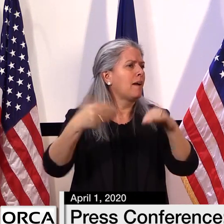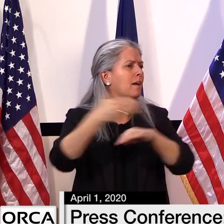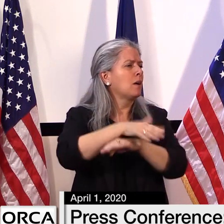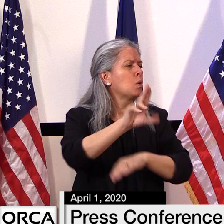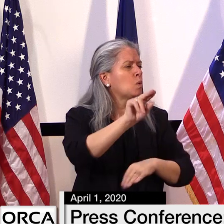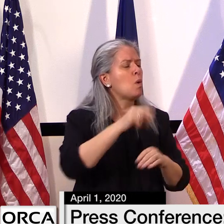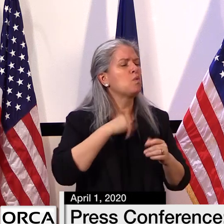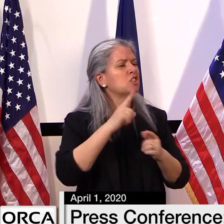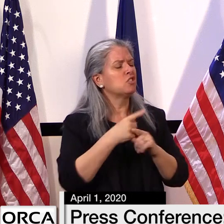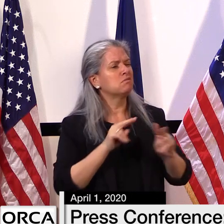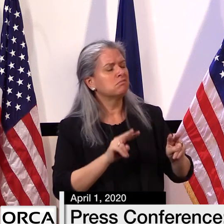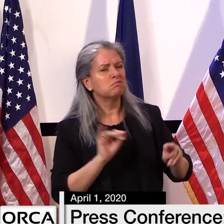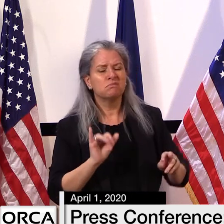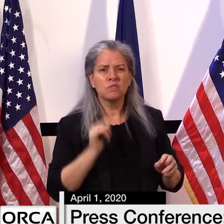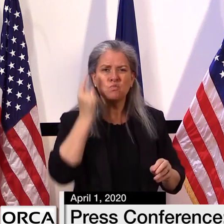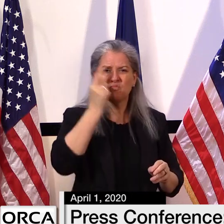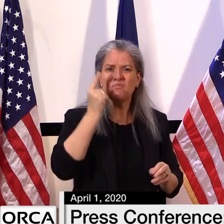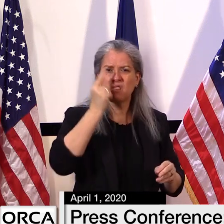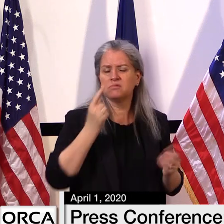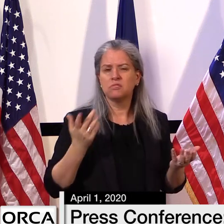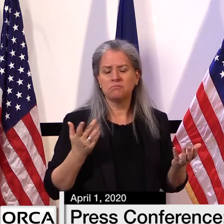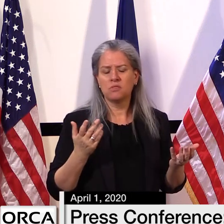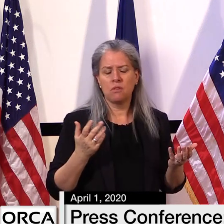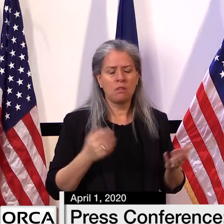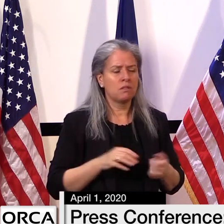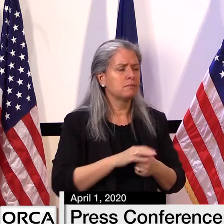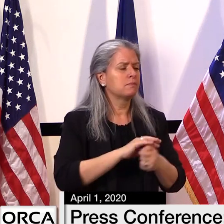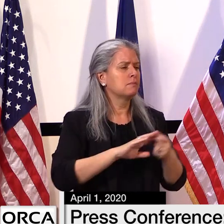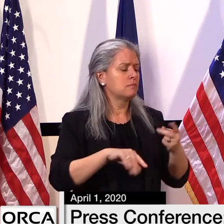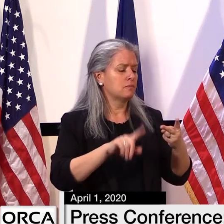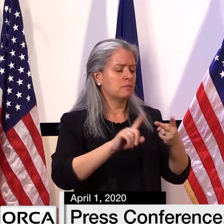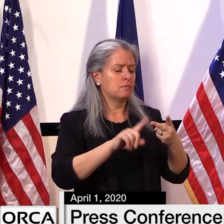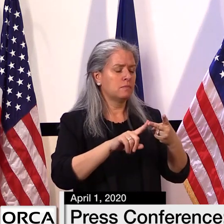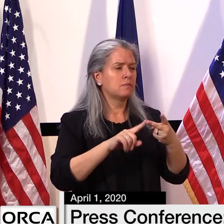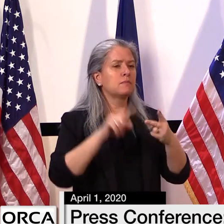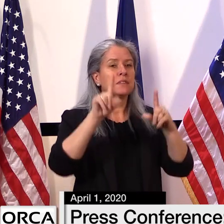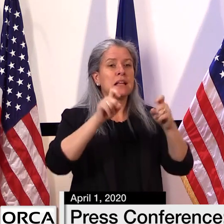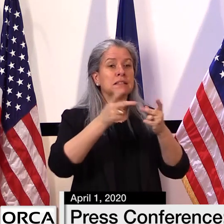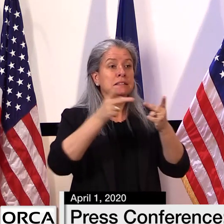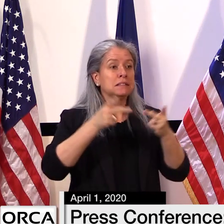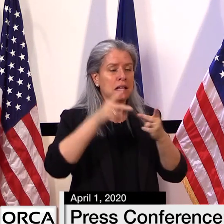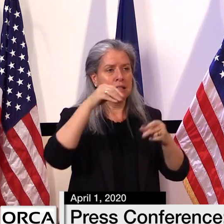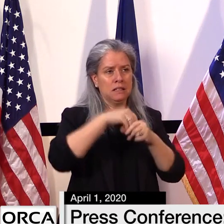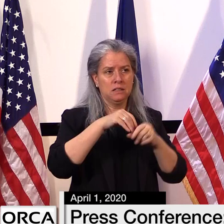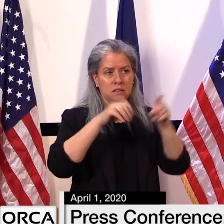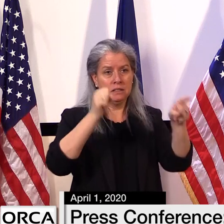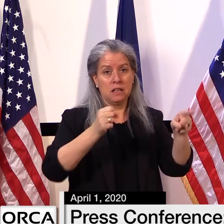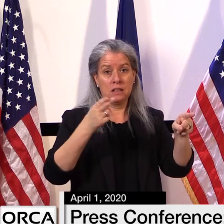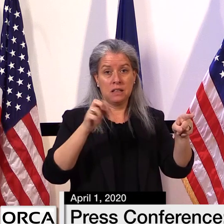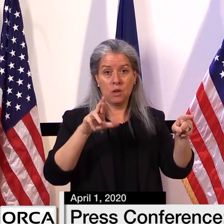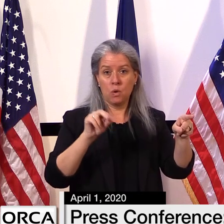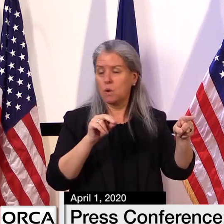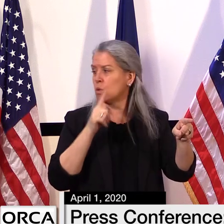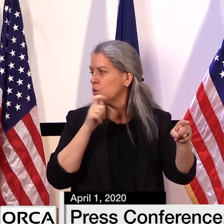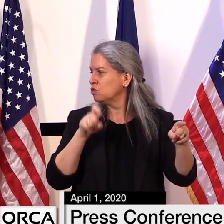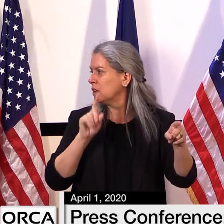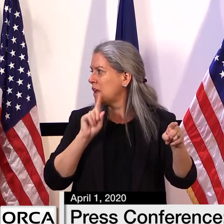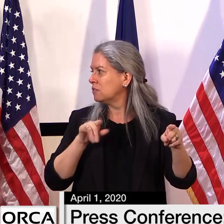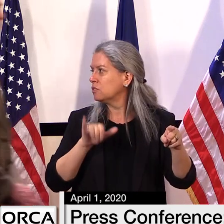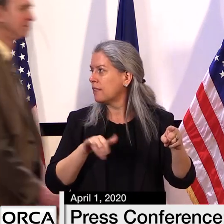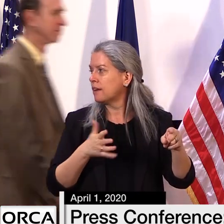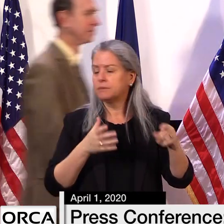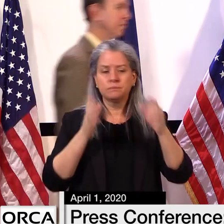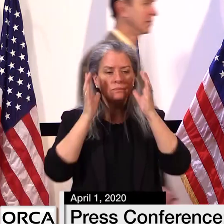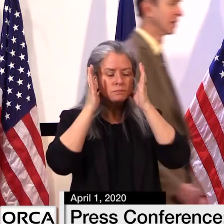monitor what was going on. In terms of the test site, is that to you, Dr. Levine, or somebody on the phone?